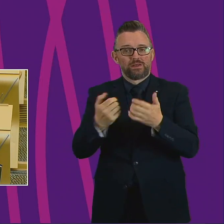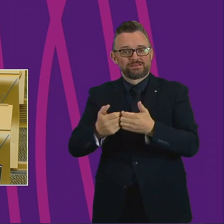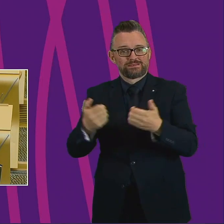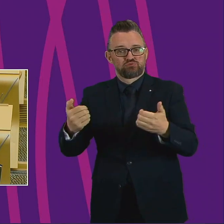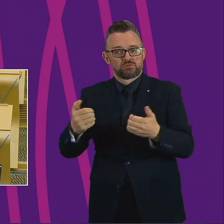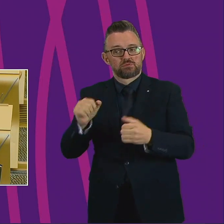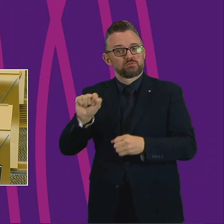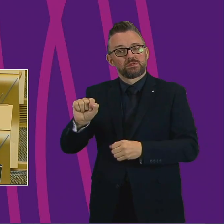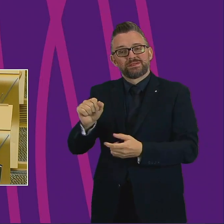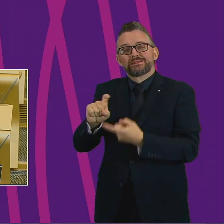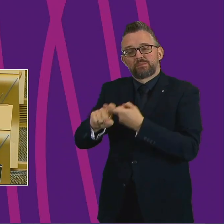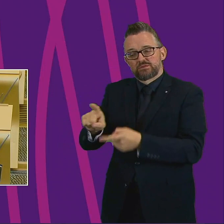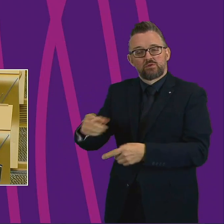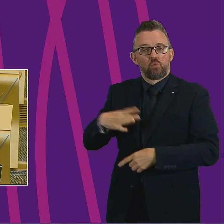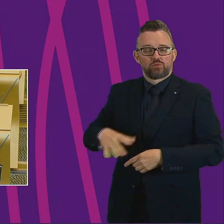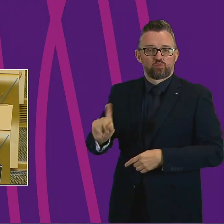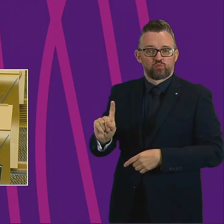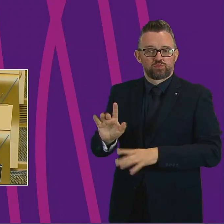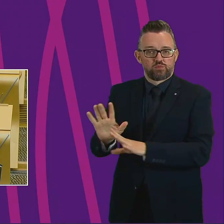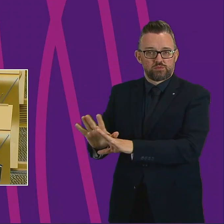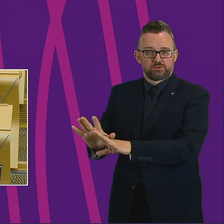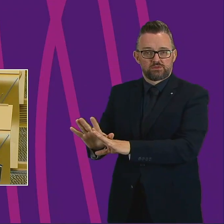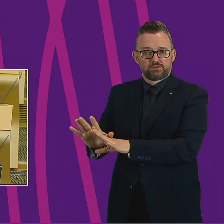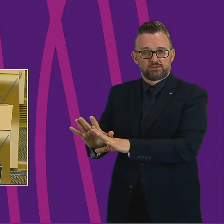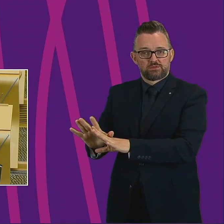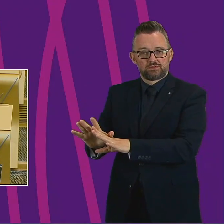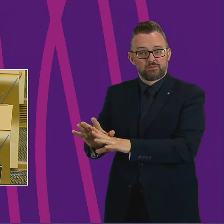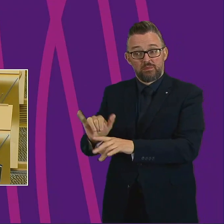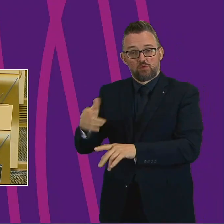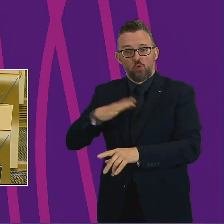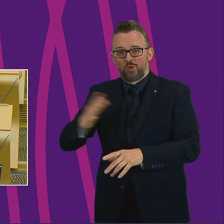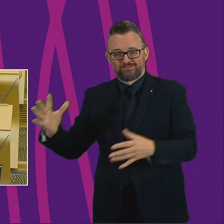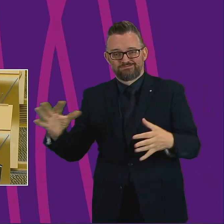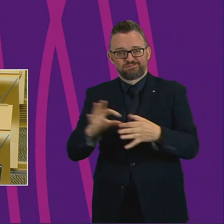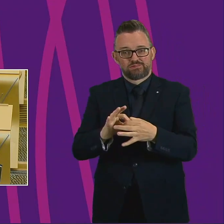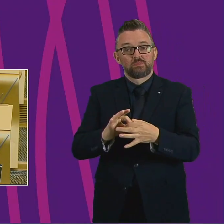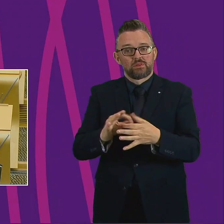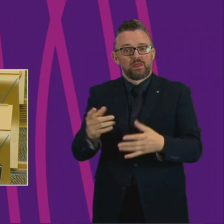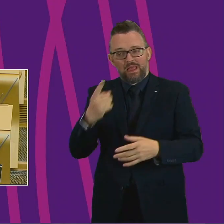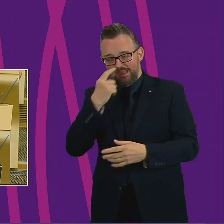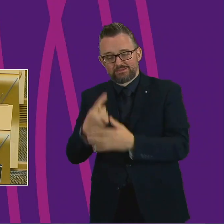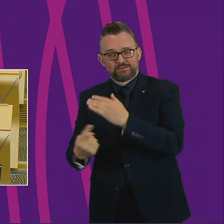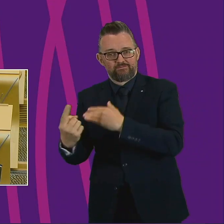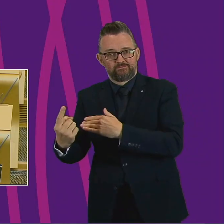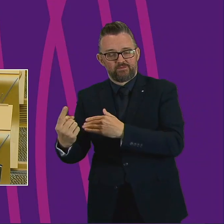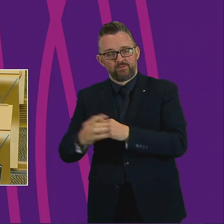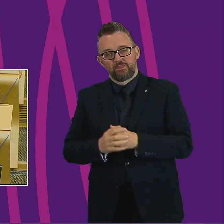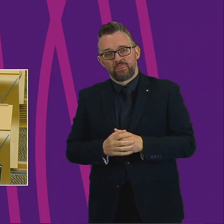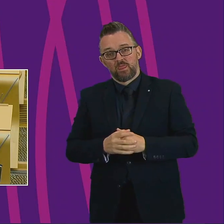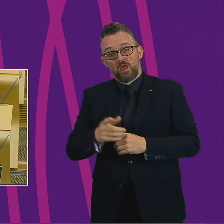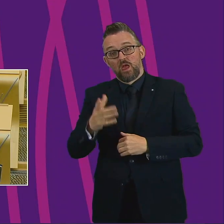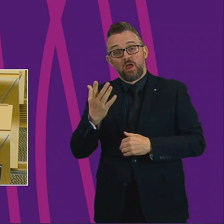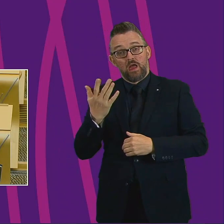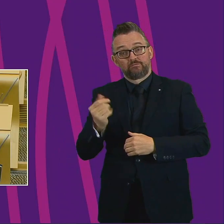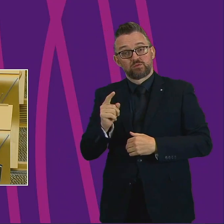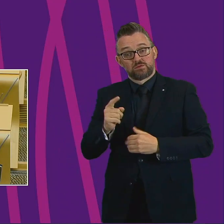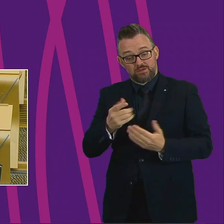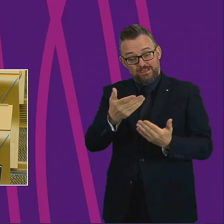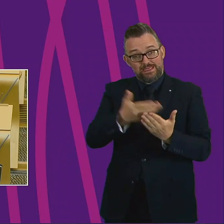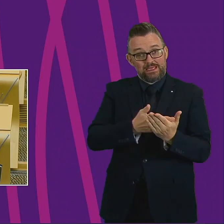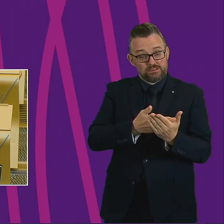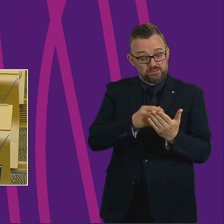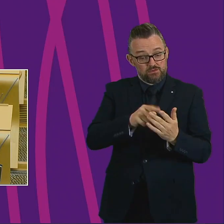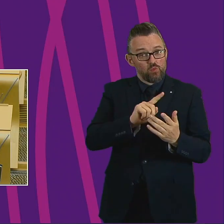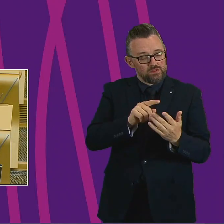on how they want to be engaged with that. Certainly being involved and having the findings of the case